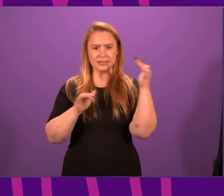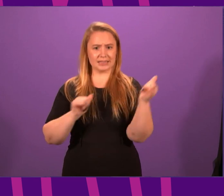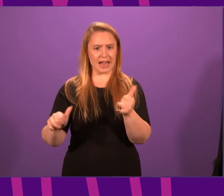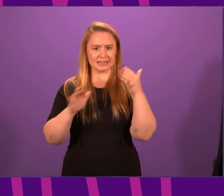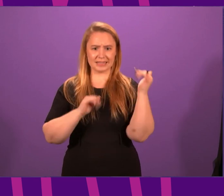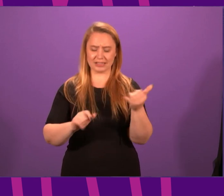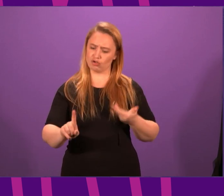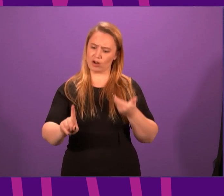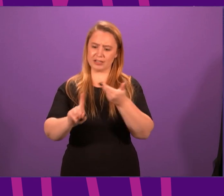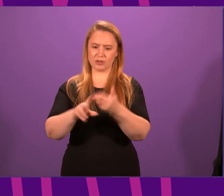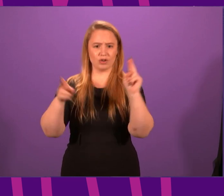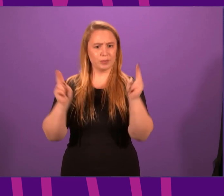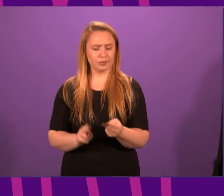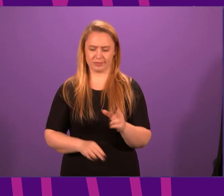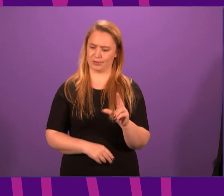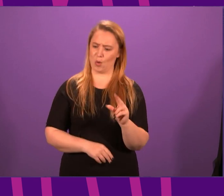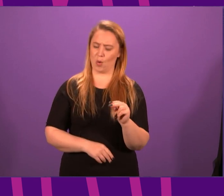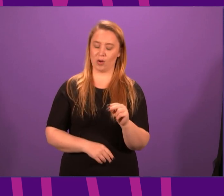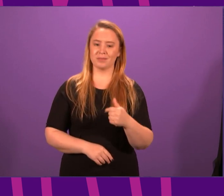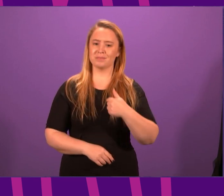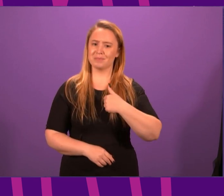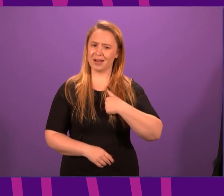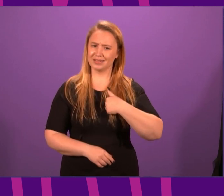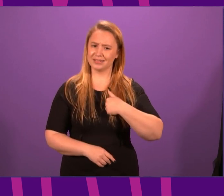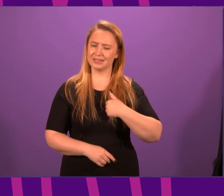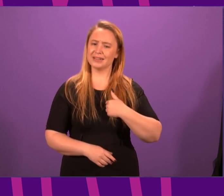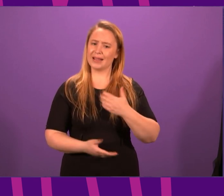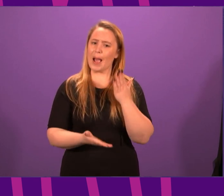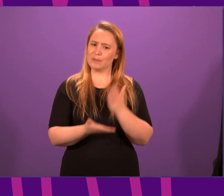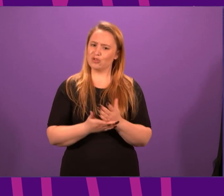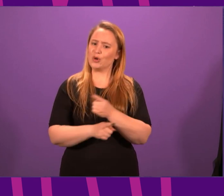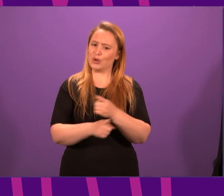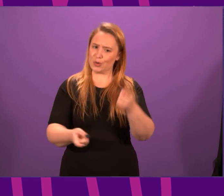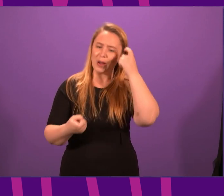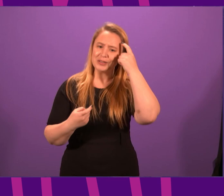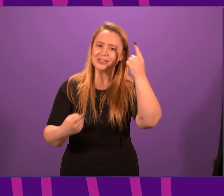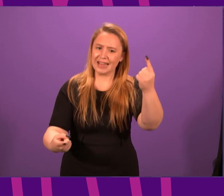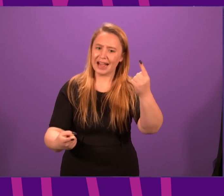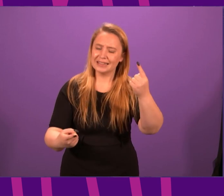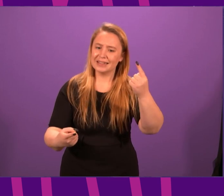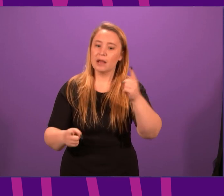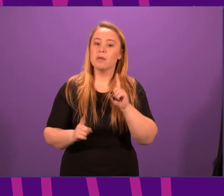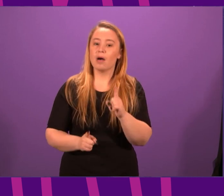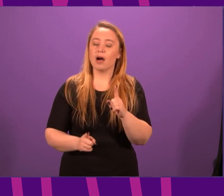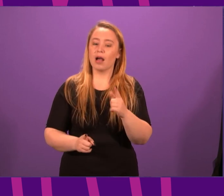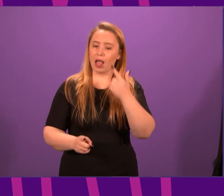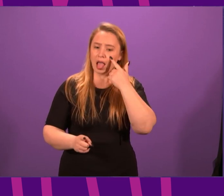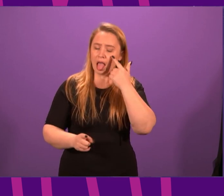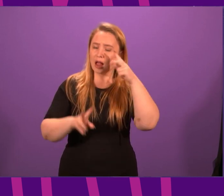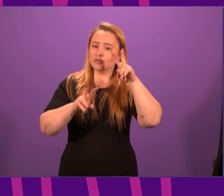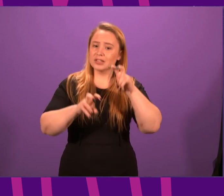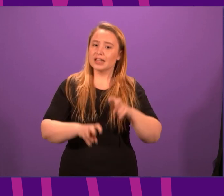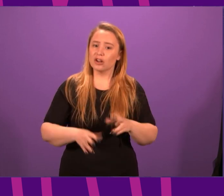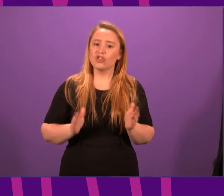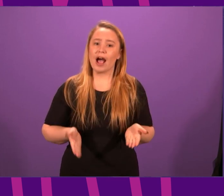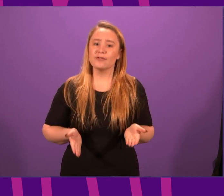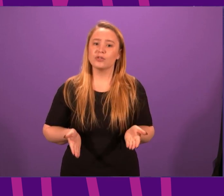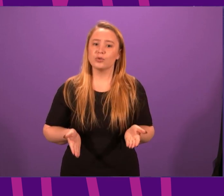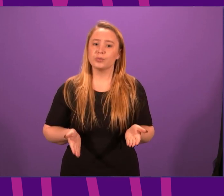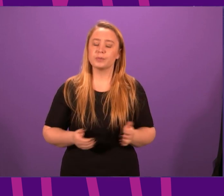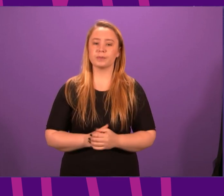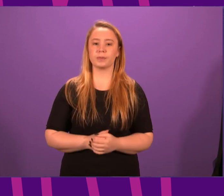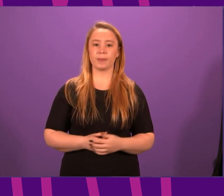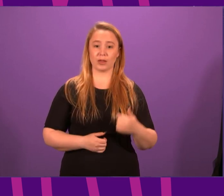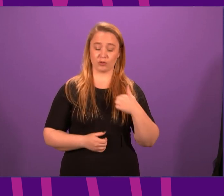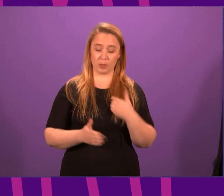transmission. I'm sure that every single person in this chamber understands that, but we have to look at the research that has been done. As